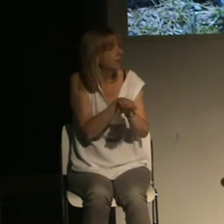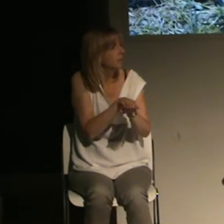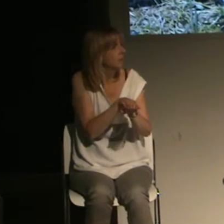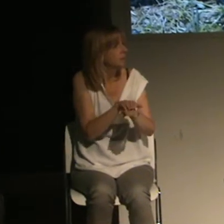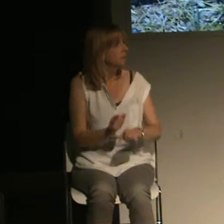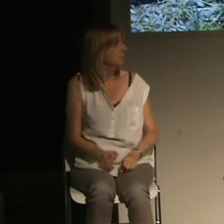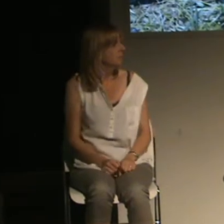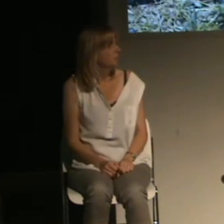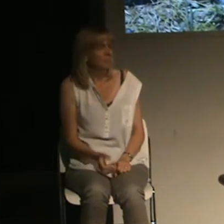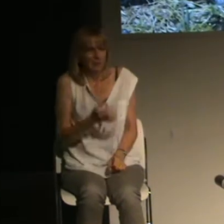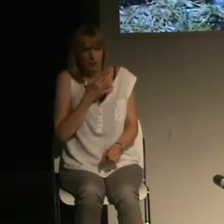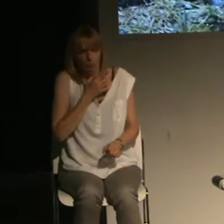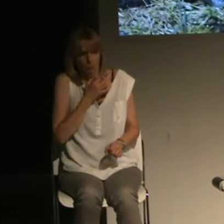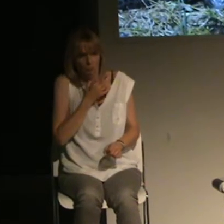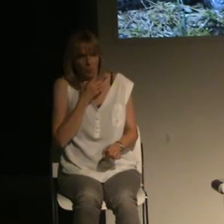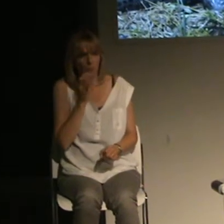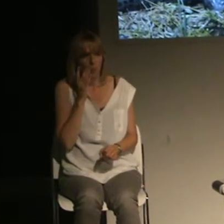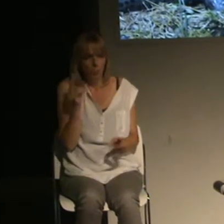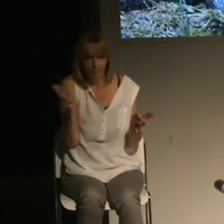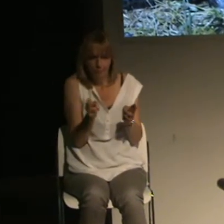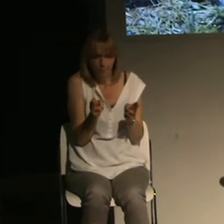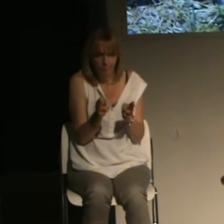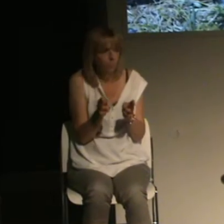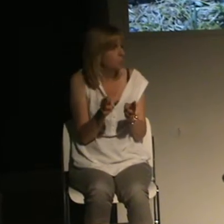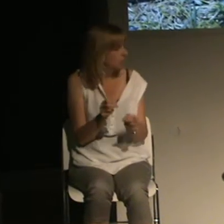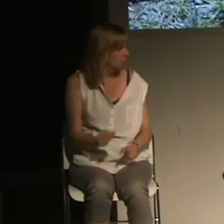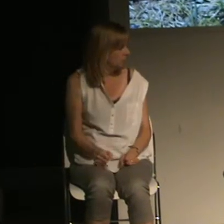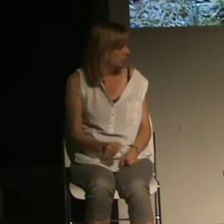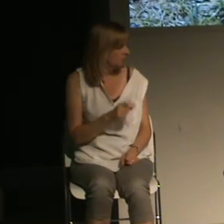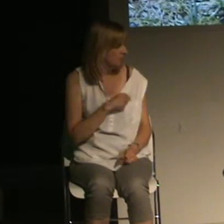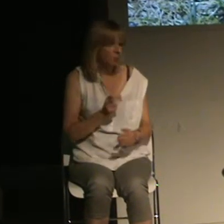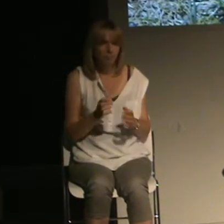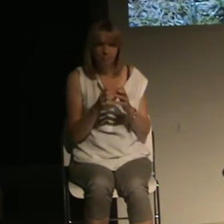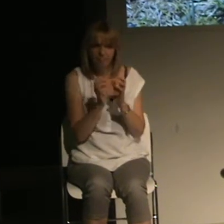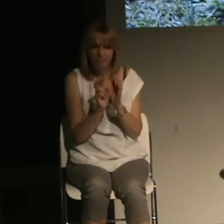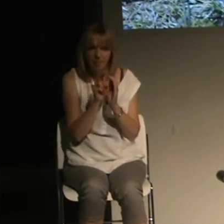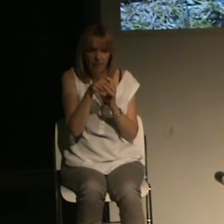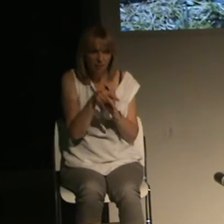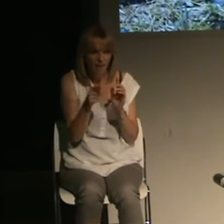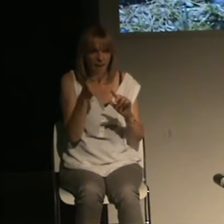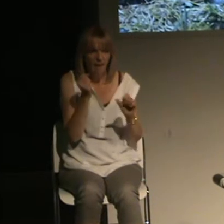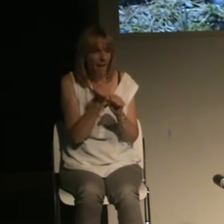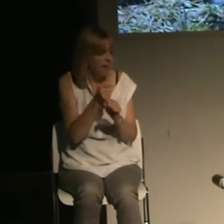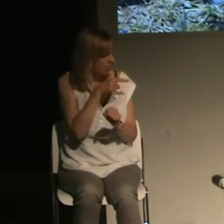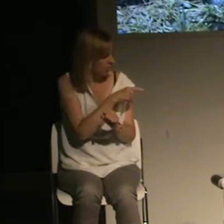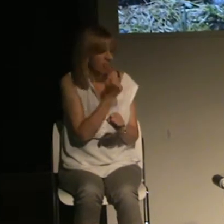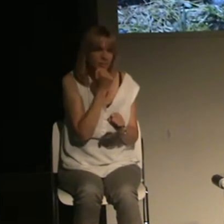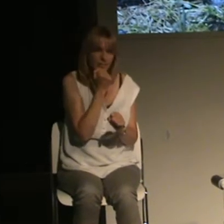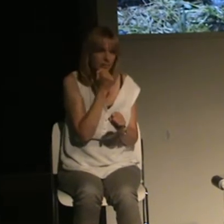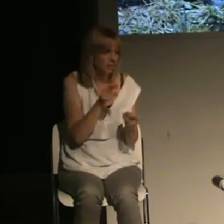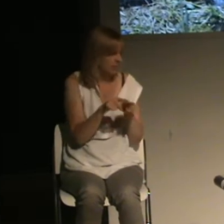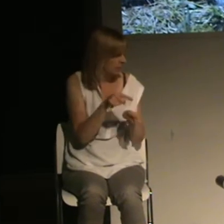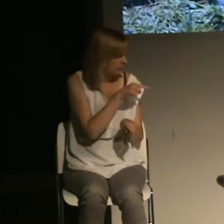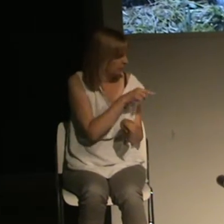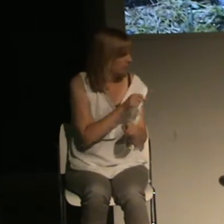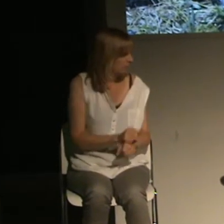very vulnerable when they're small. Remember, they're coming out of an egg this size. They're only under a